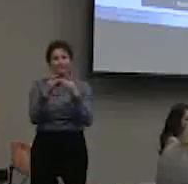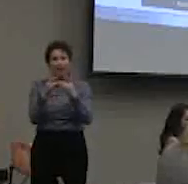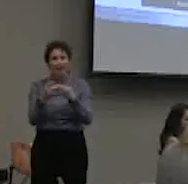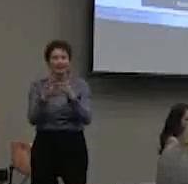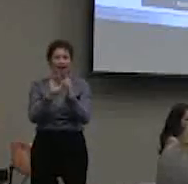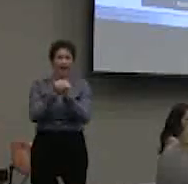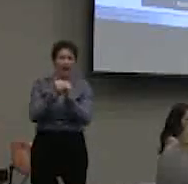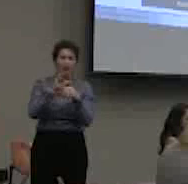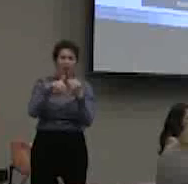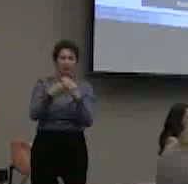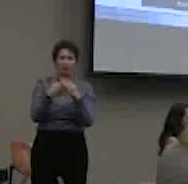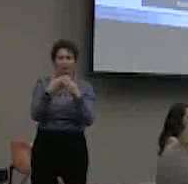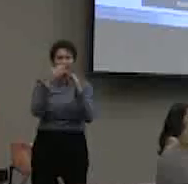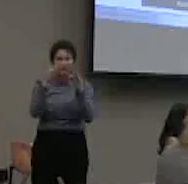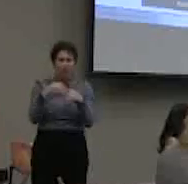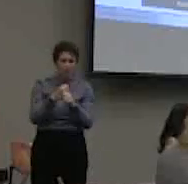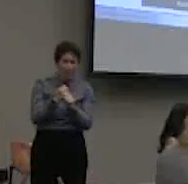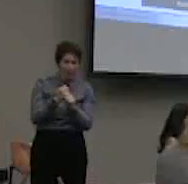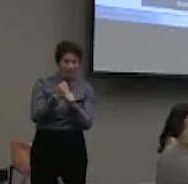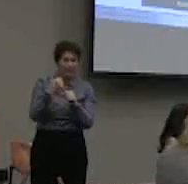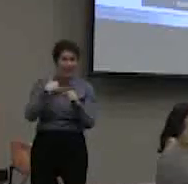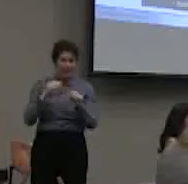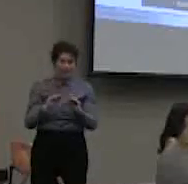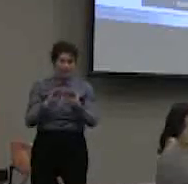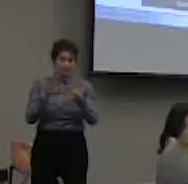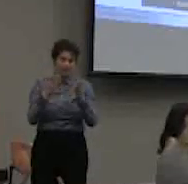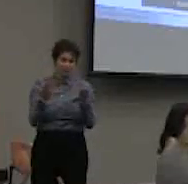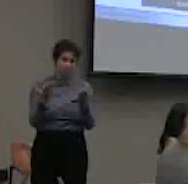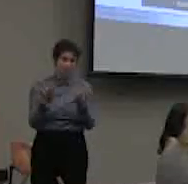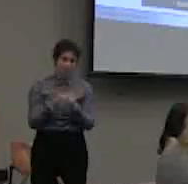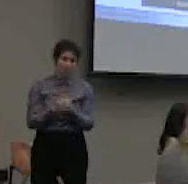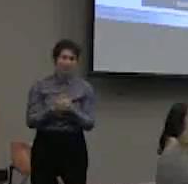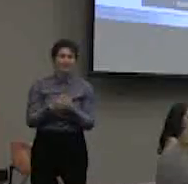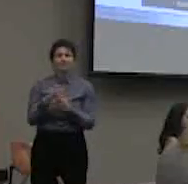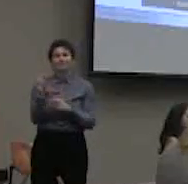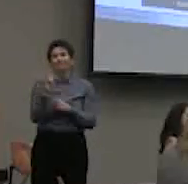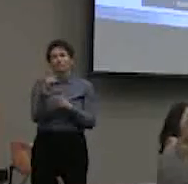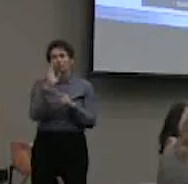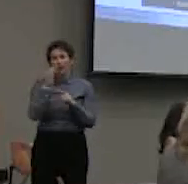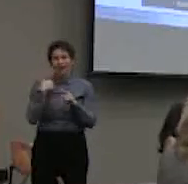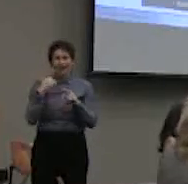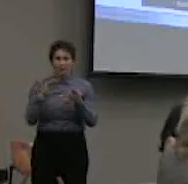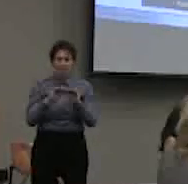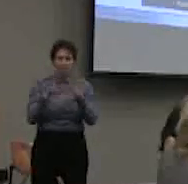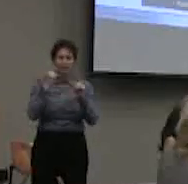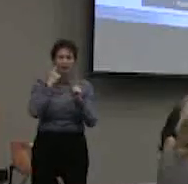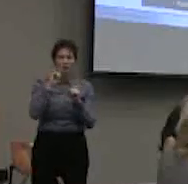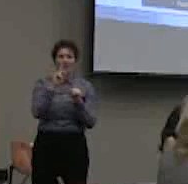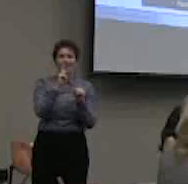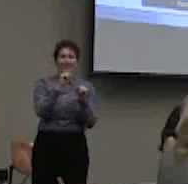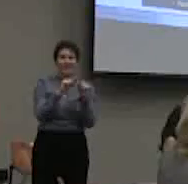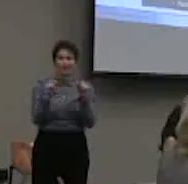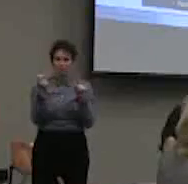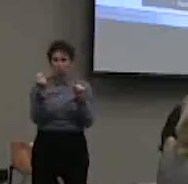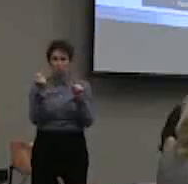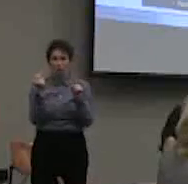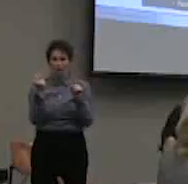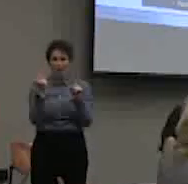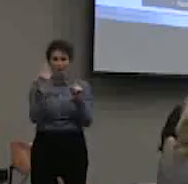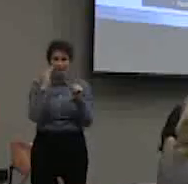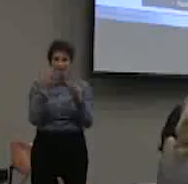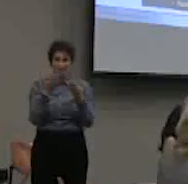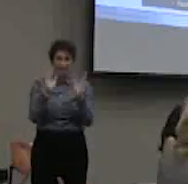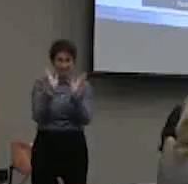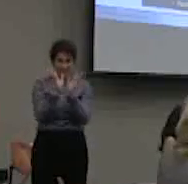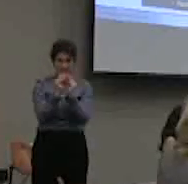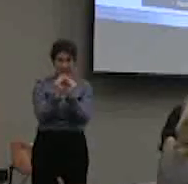those decisions get made. Is there transparency here? In much the same way that you would have transparency in K-12, you know, those are public